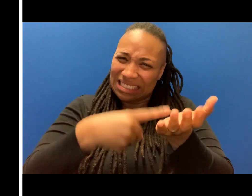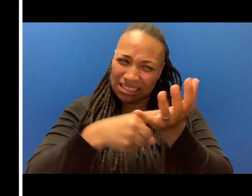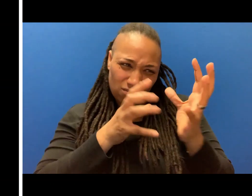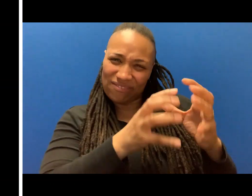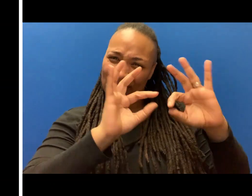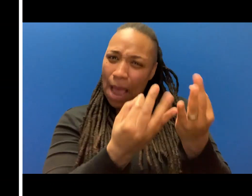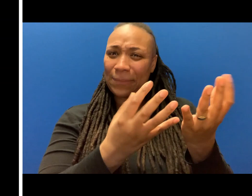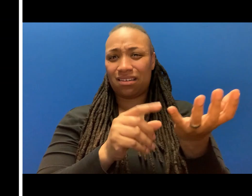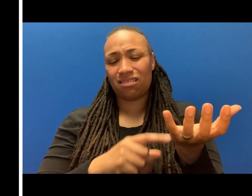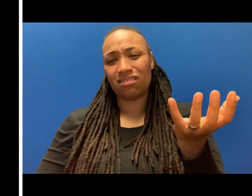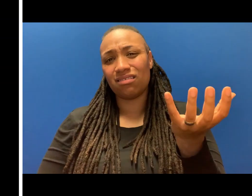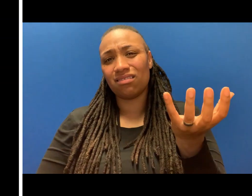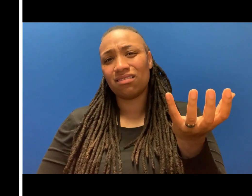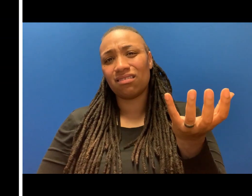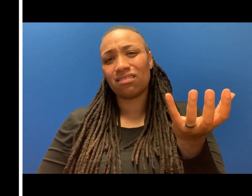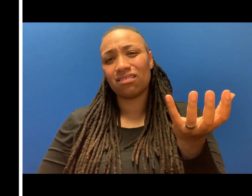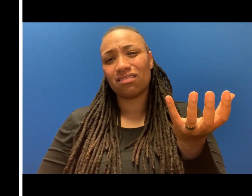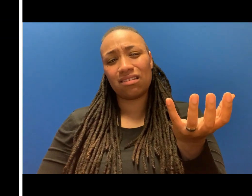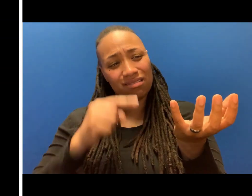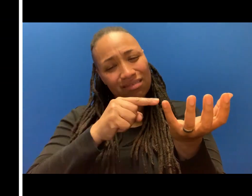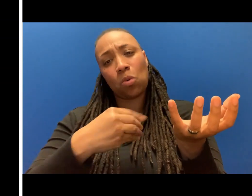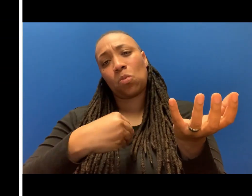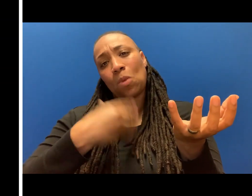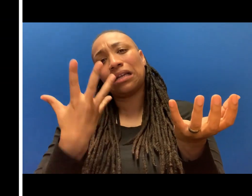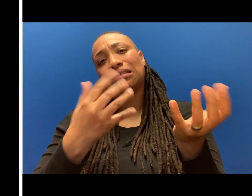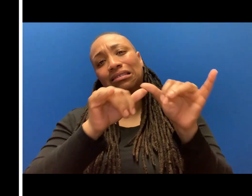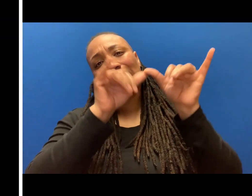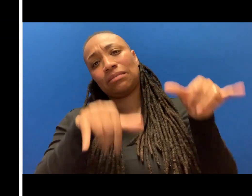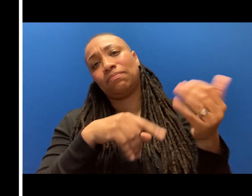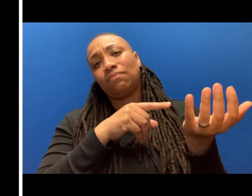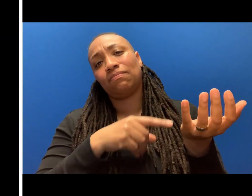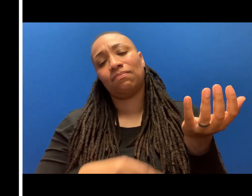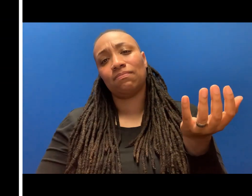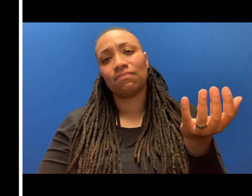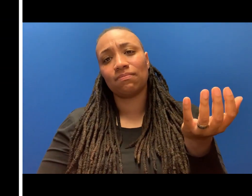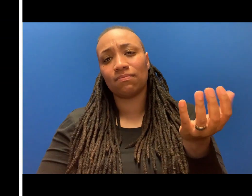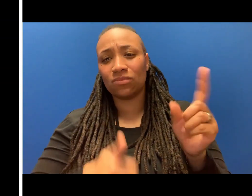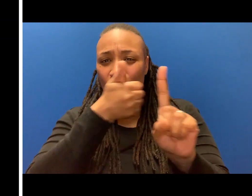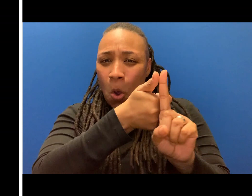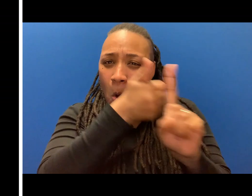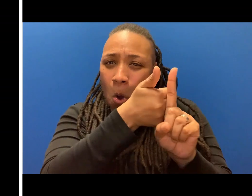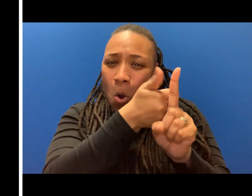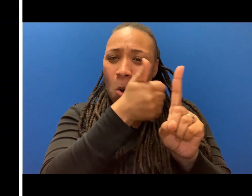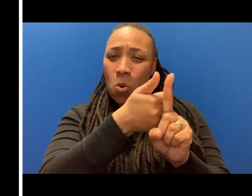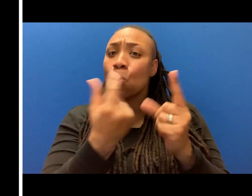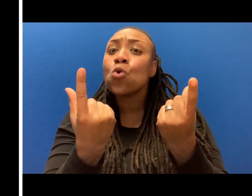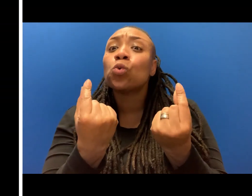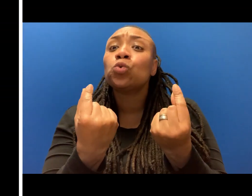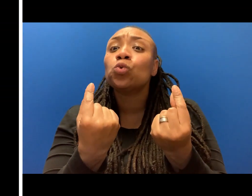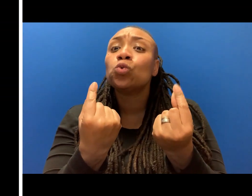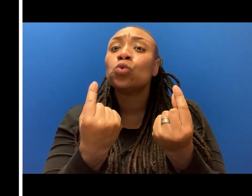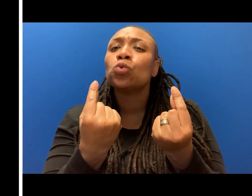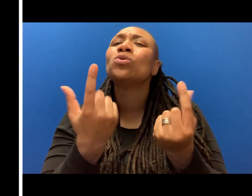other people, stop and start talking about whiteness. Start talking about your own, not